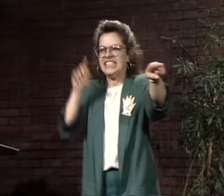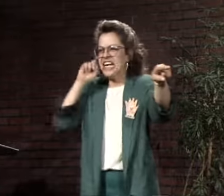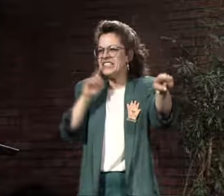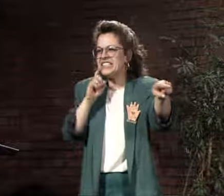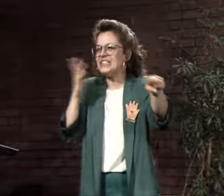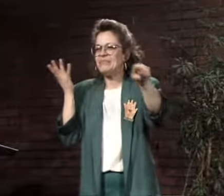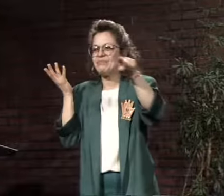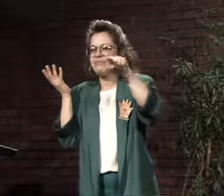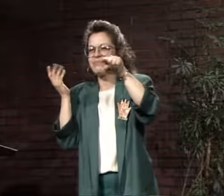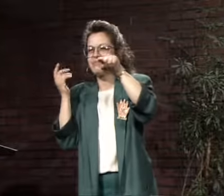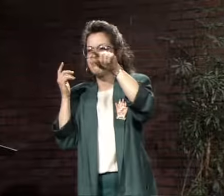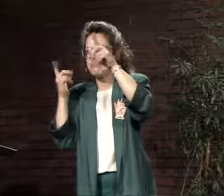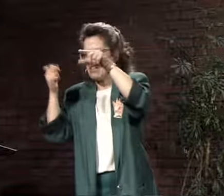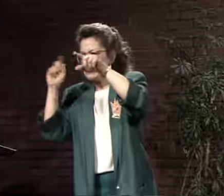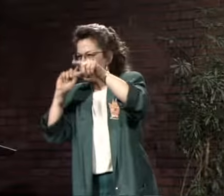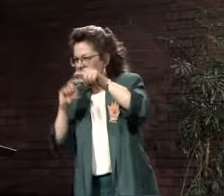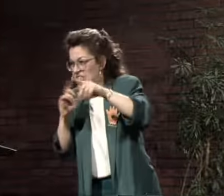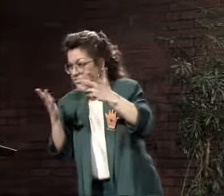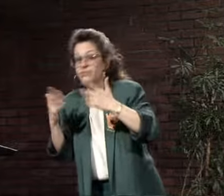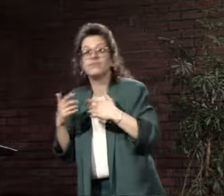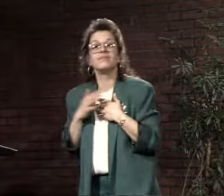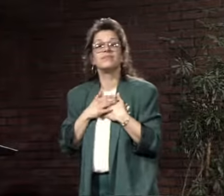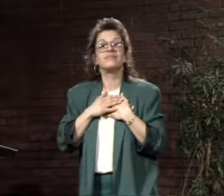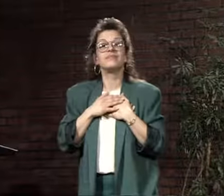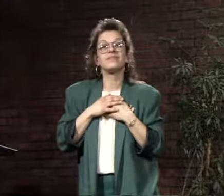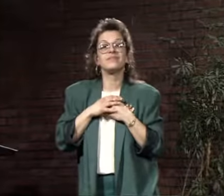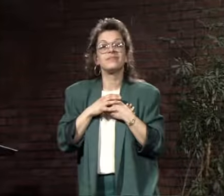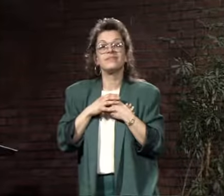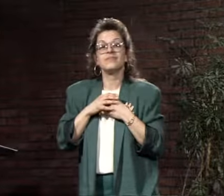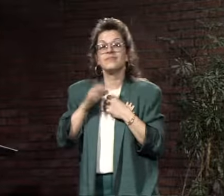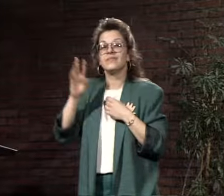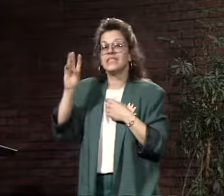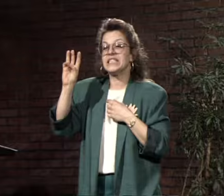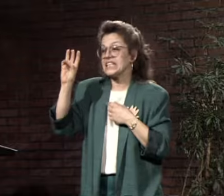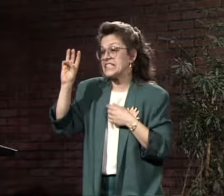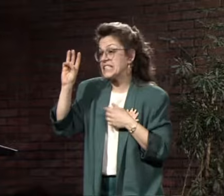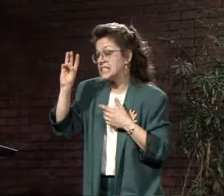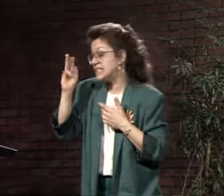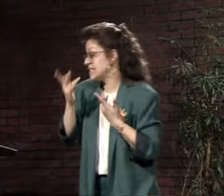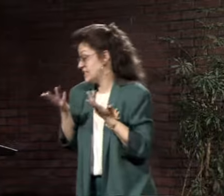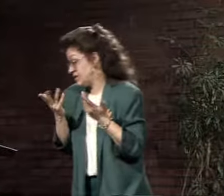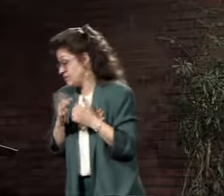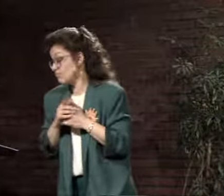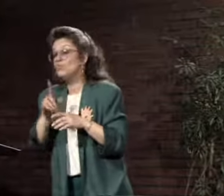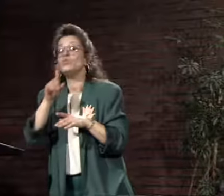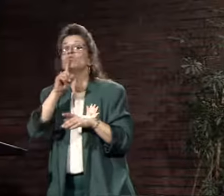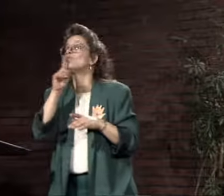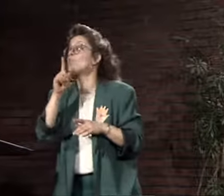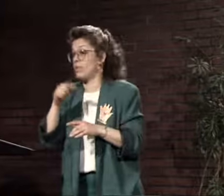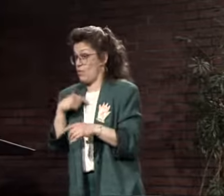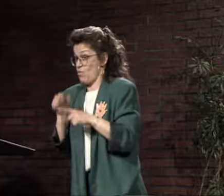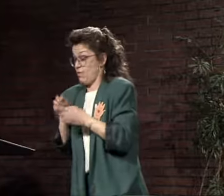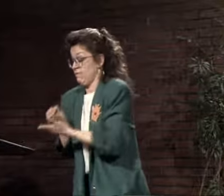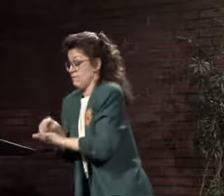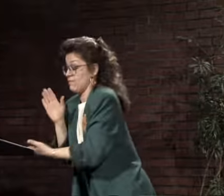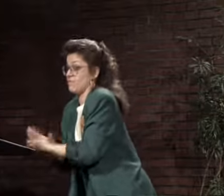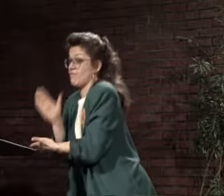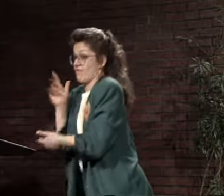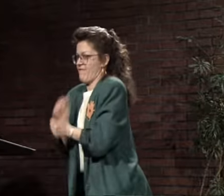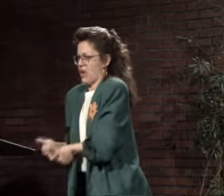Deaf, deaf. Another person said deaf. 6. Okay. All